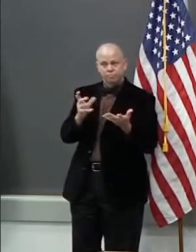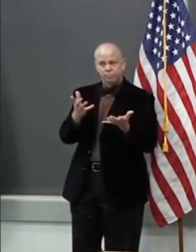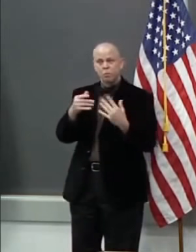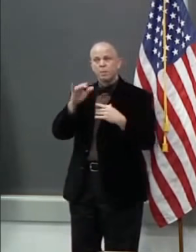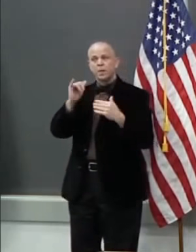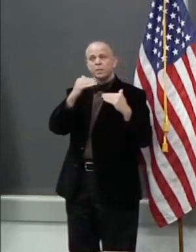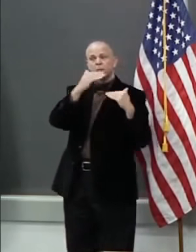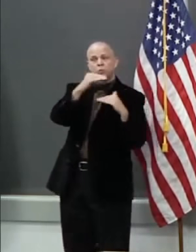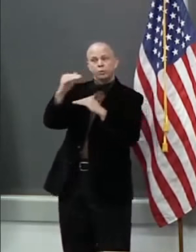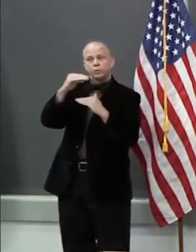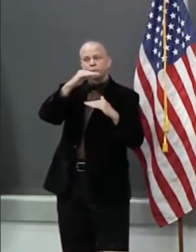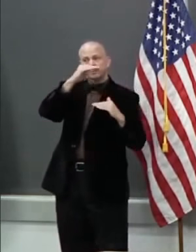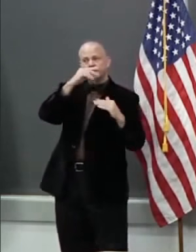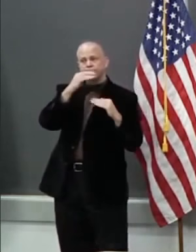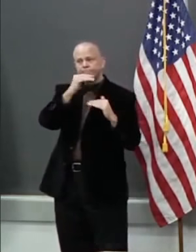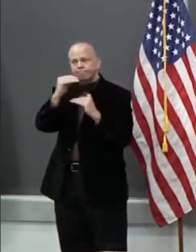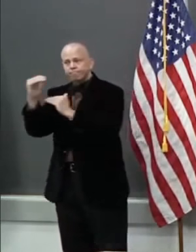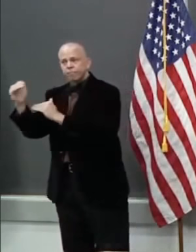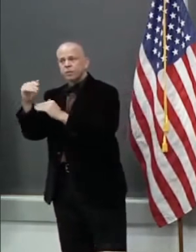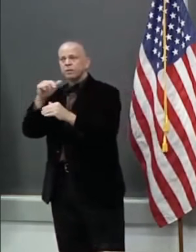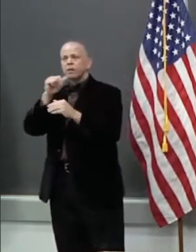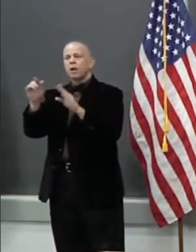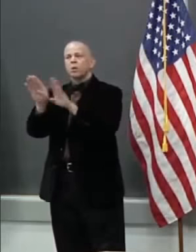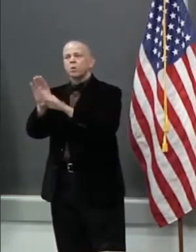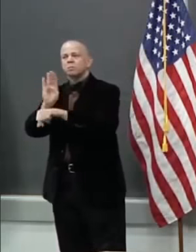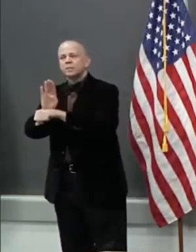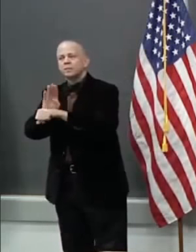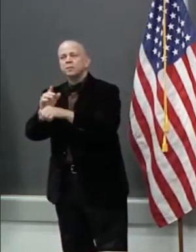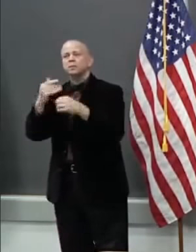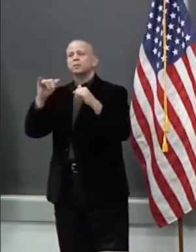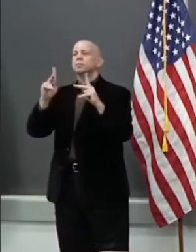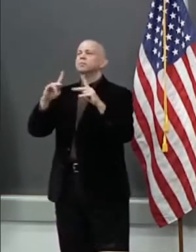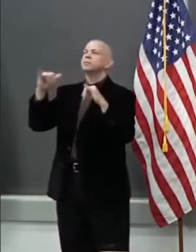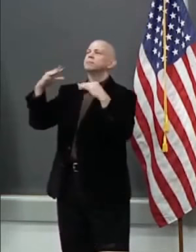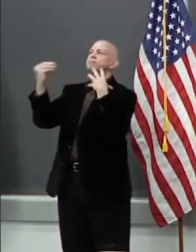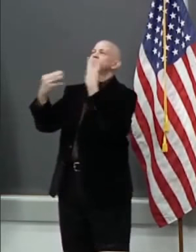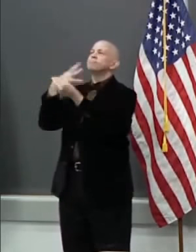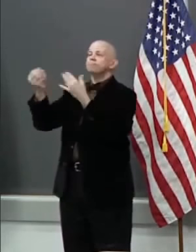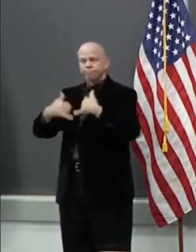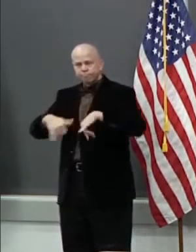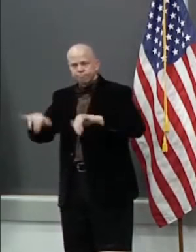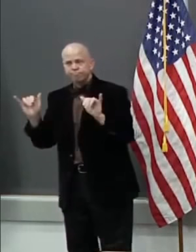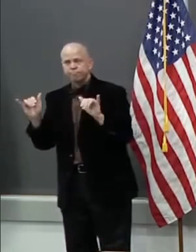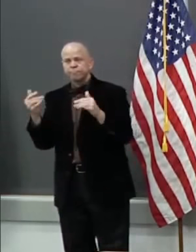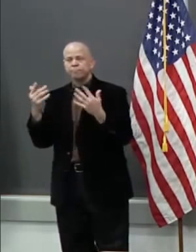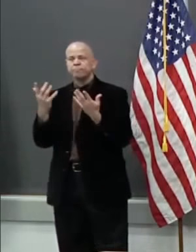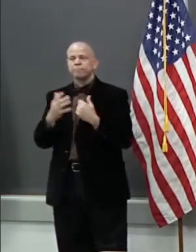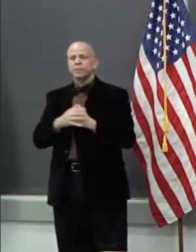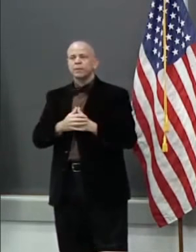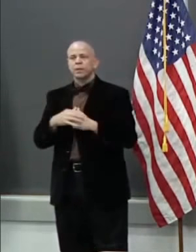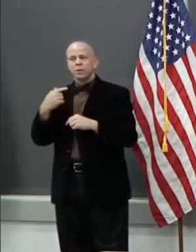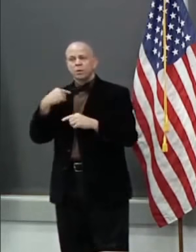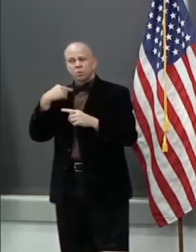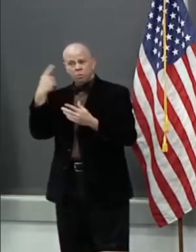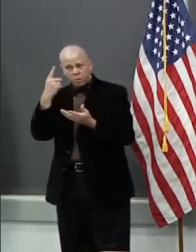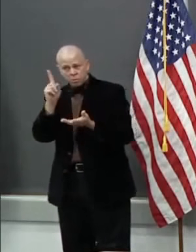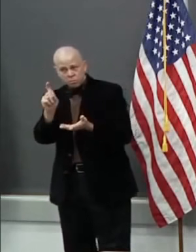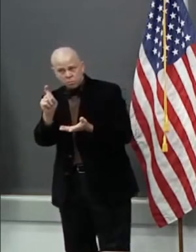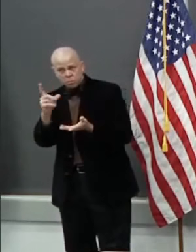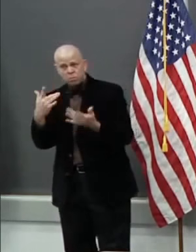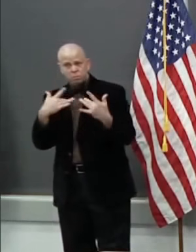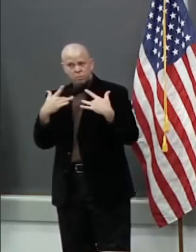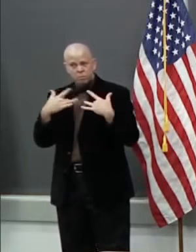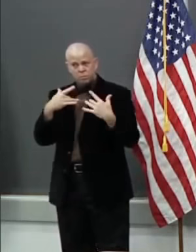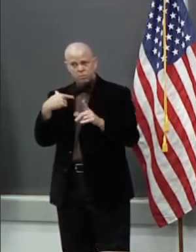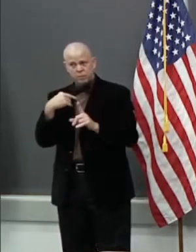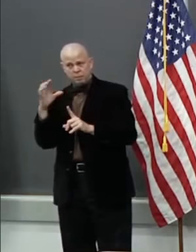closing businesses, and people are still voluntarily able to do what they want. And so I just wonder, is there any concern that we maybe miss the opportunity to